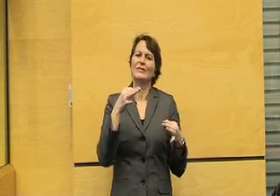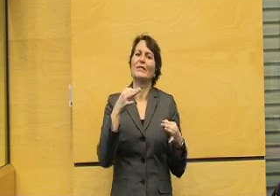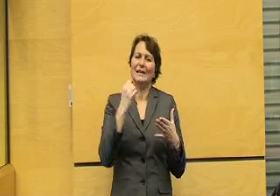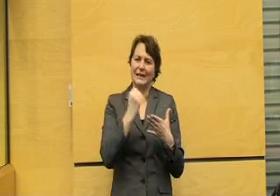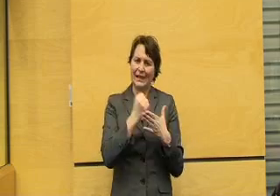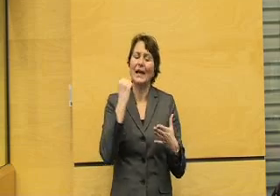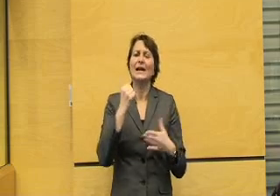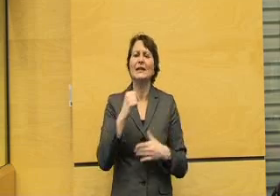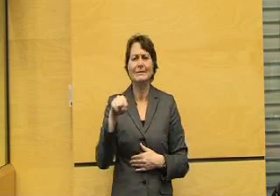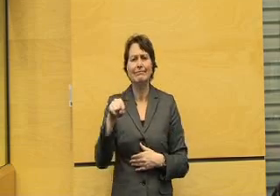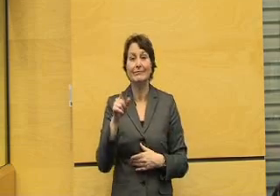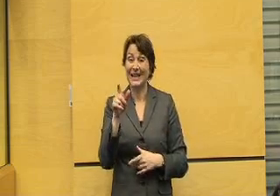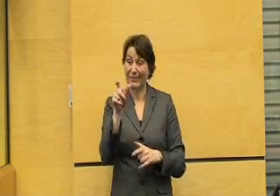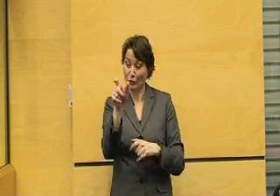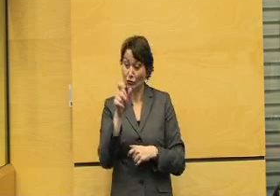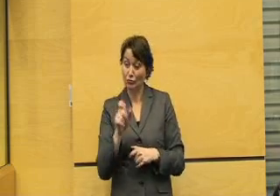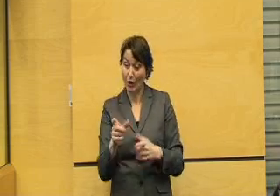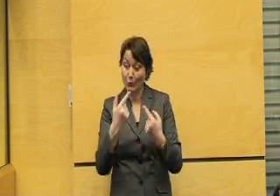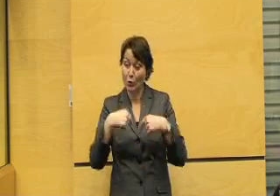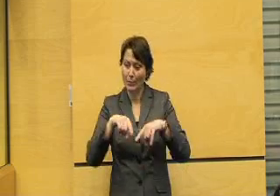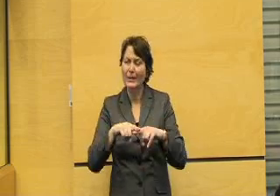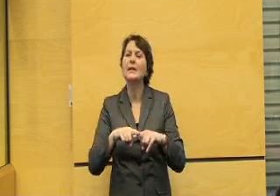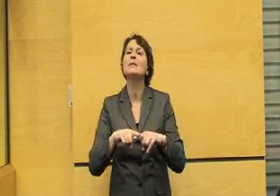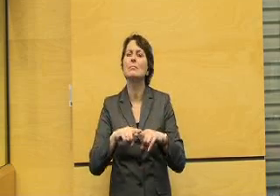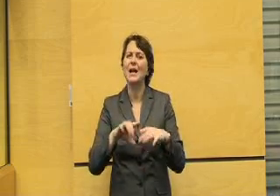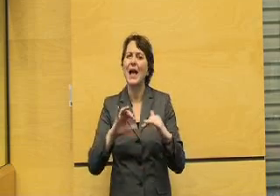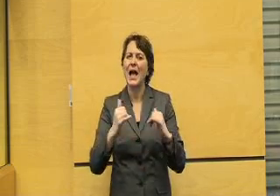unfair discrimination. Above all,